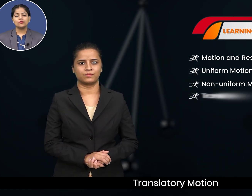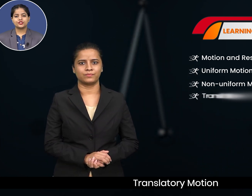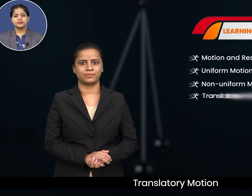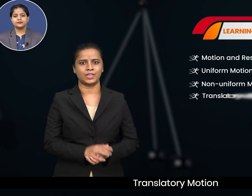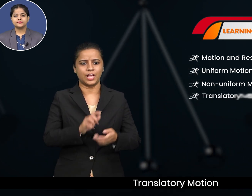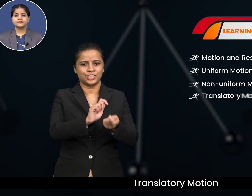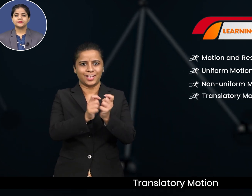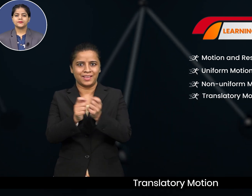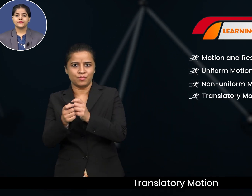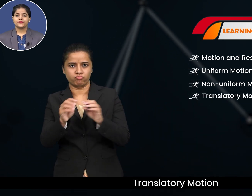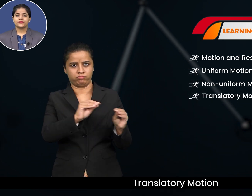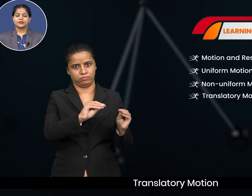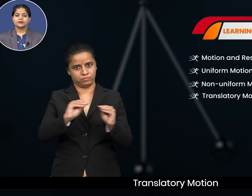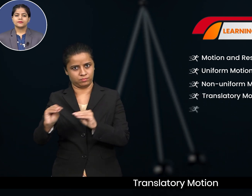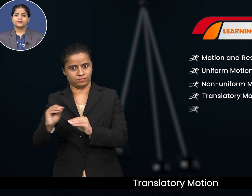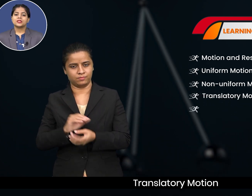translatory motion,